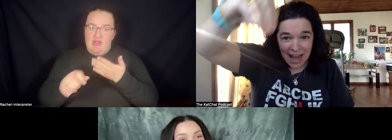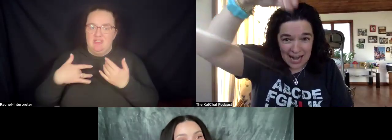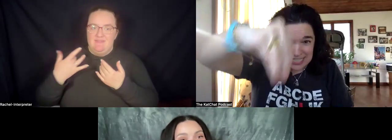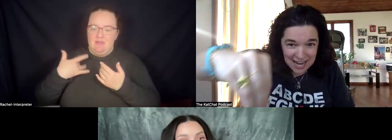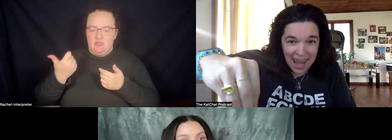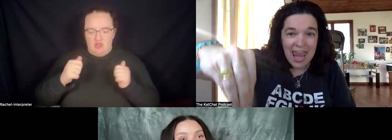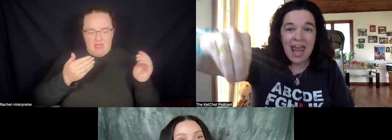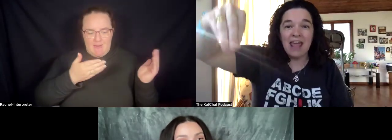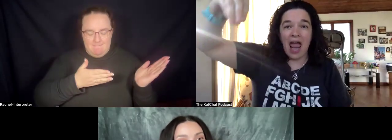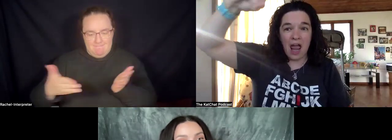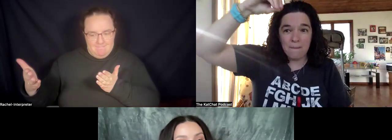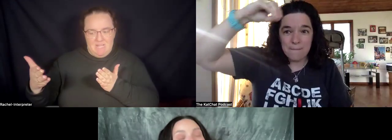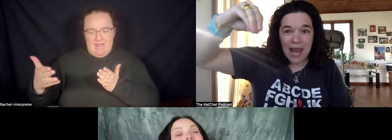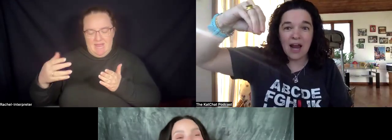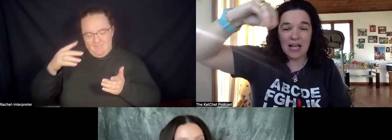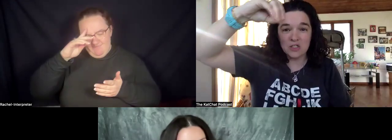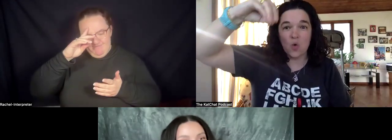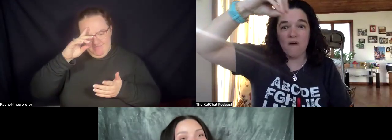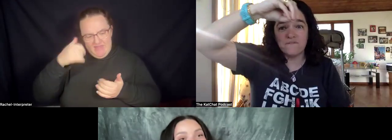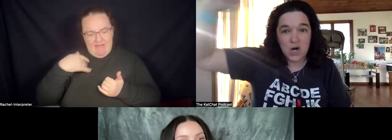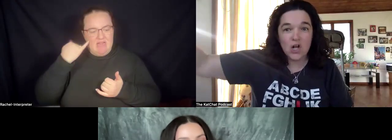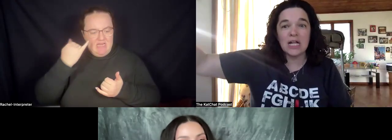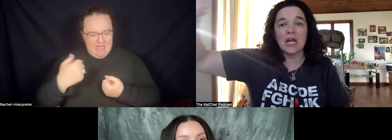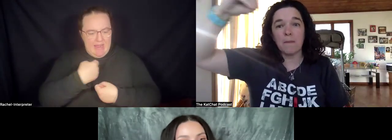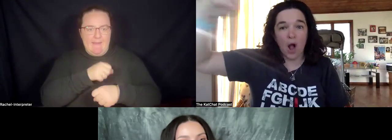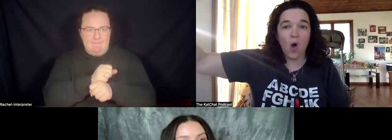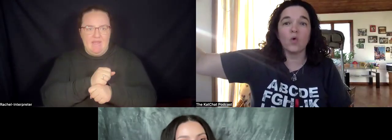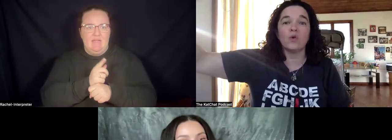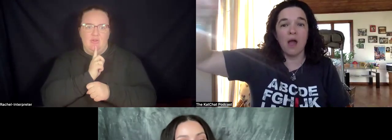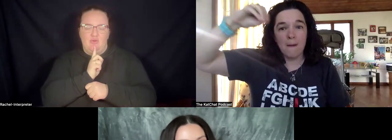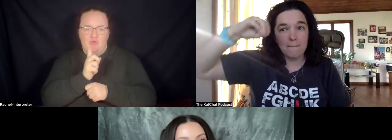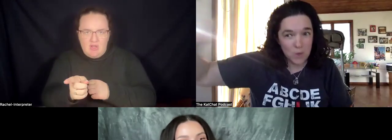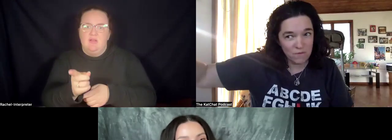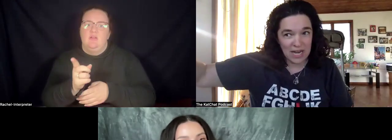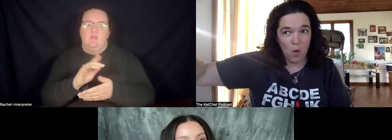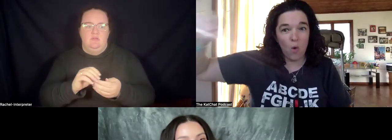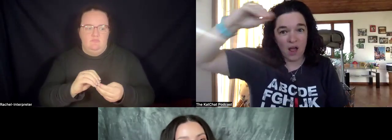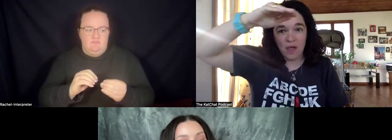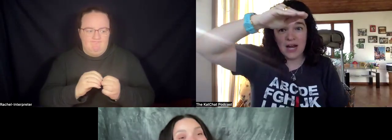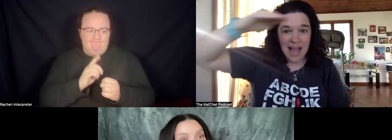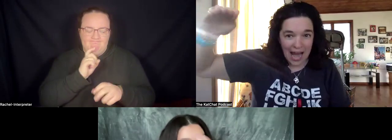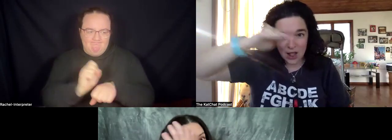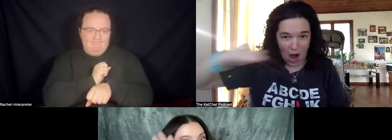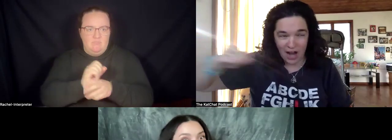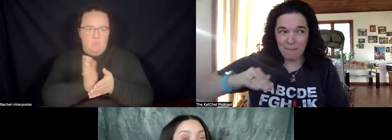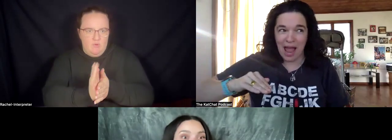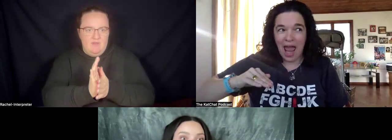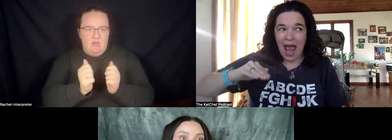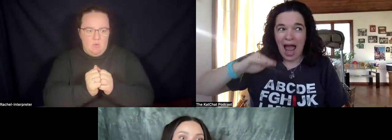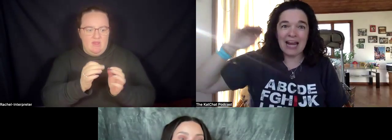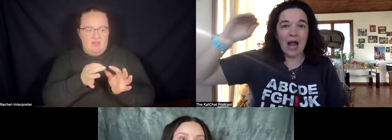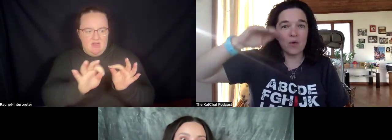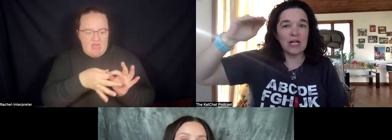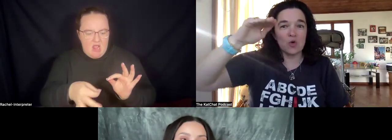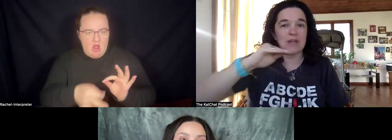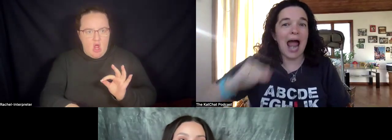plant the idea in and make it into a fully blown movie with Yeah. dialogue. I'm like,